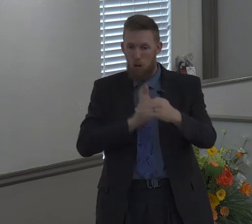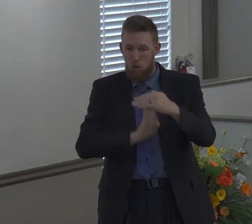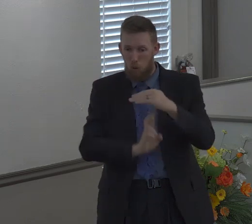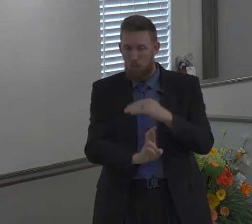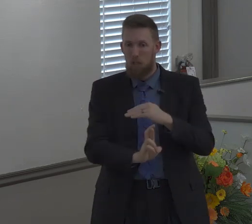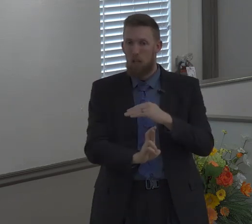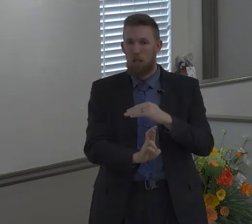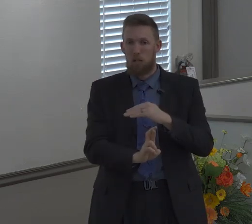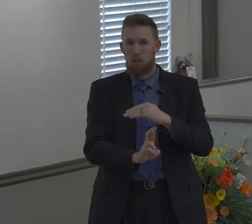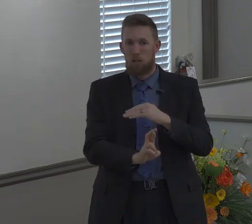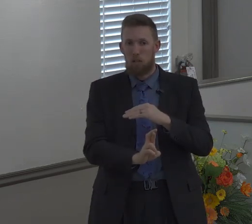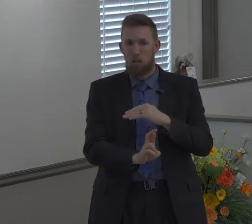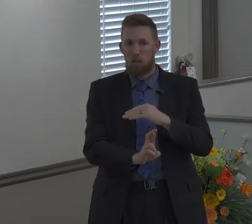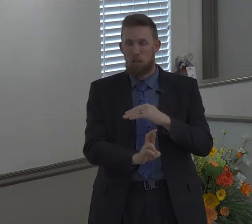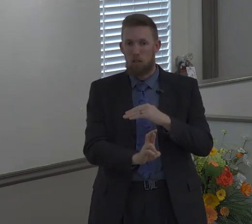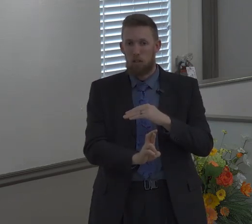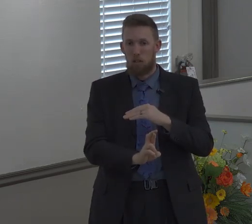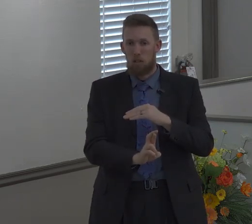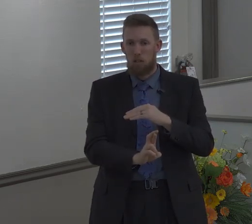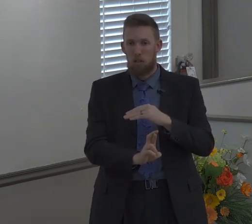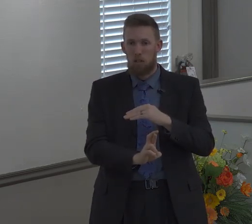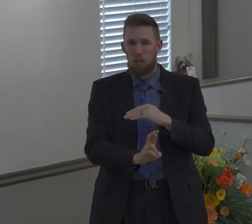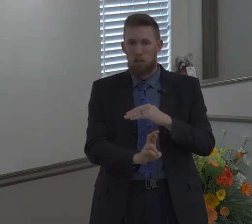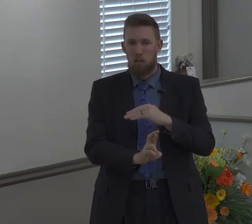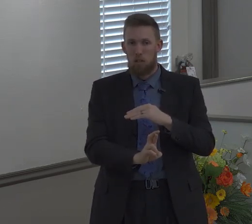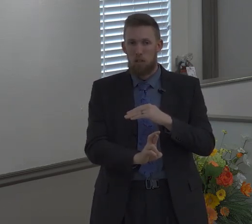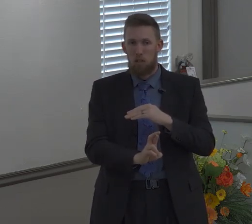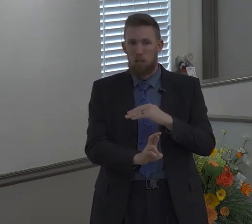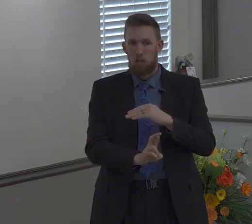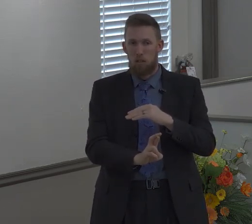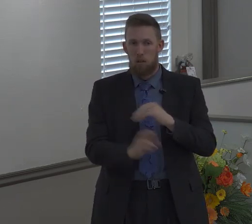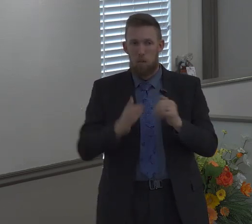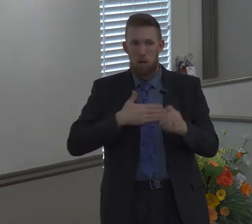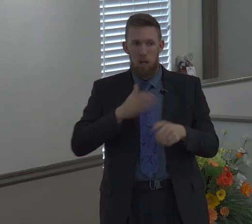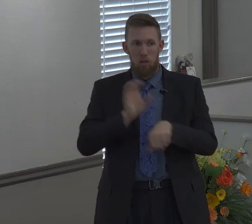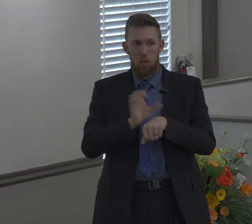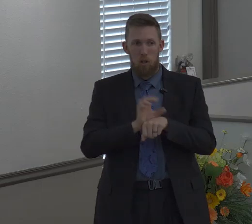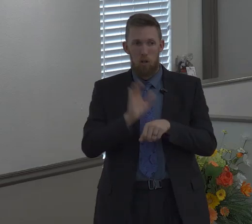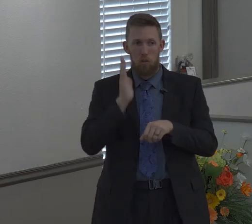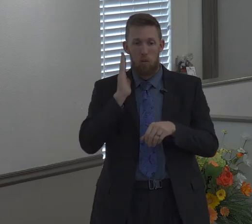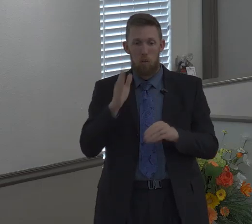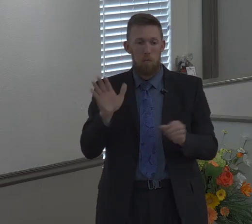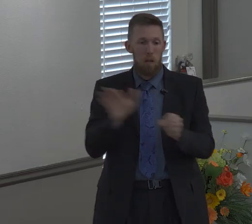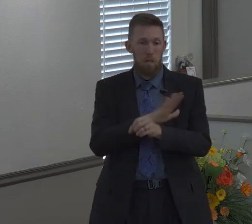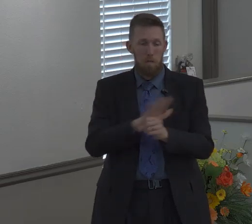if I teach the epistle to the Romans, I can practically empty this church out.